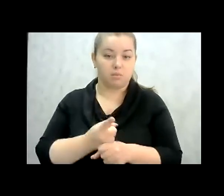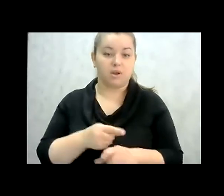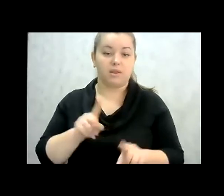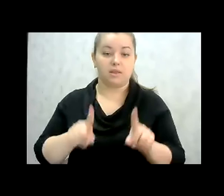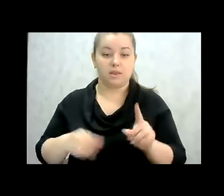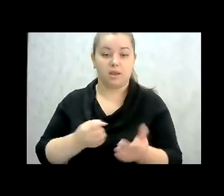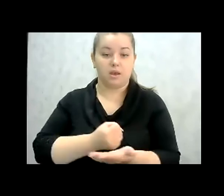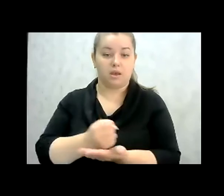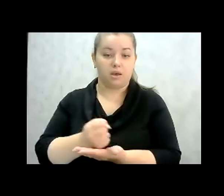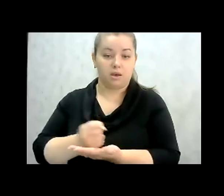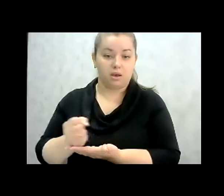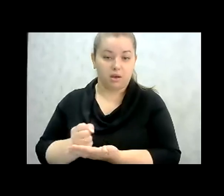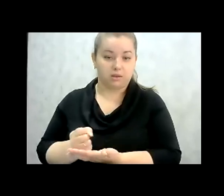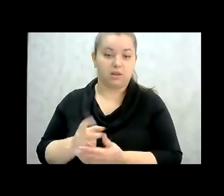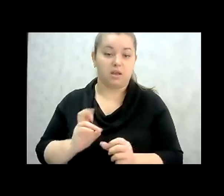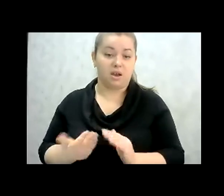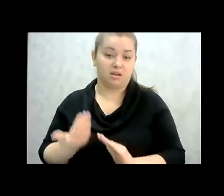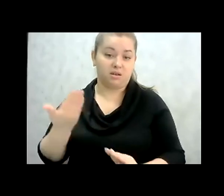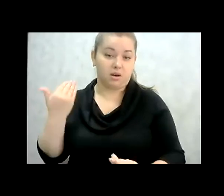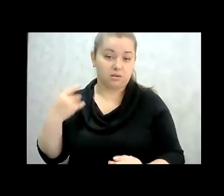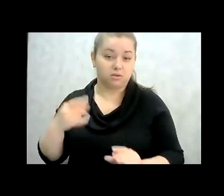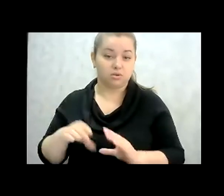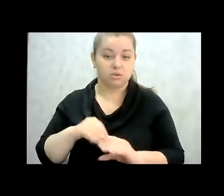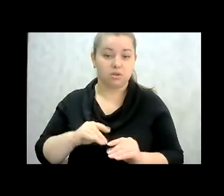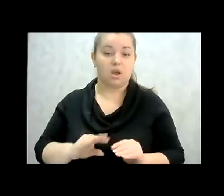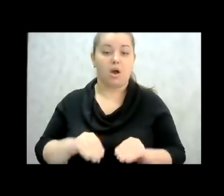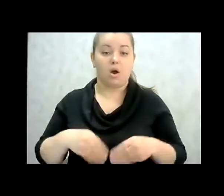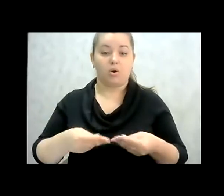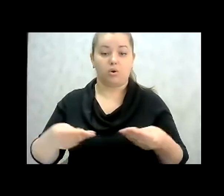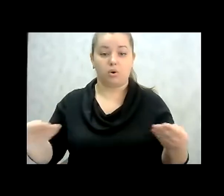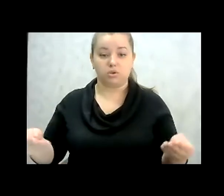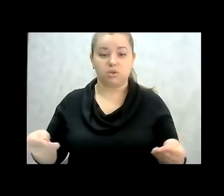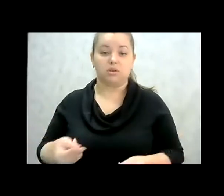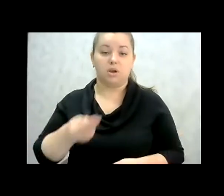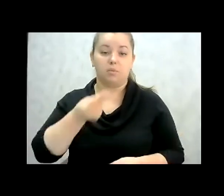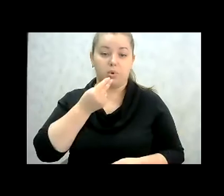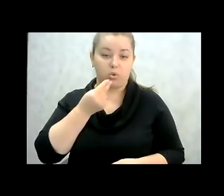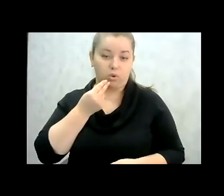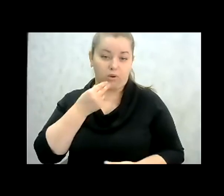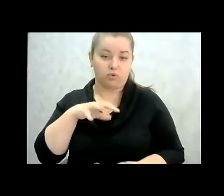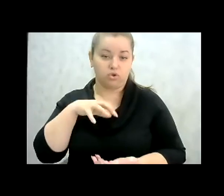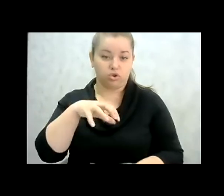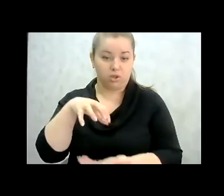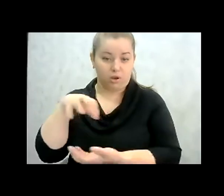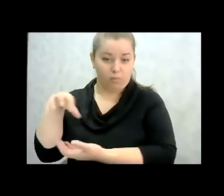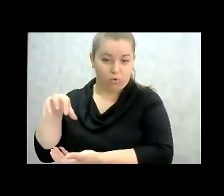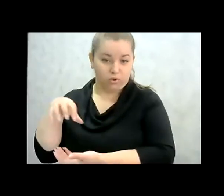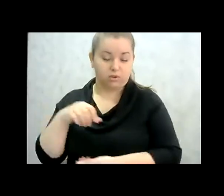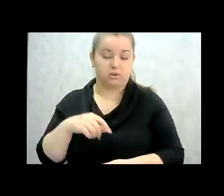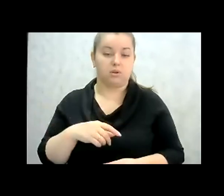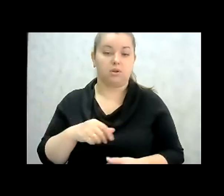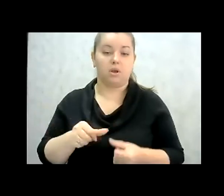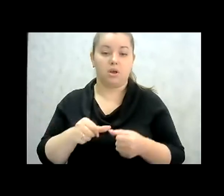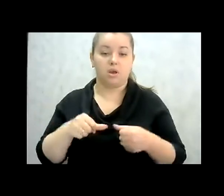of the legislative ban, parties and candidates were also handing out the traditional